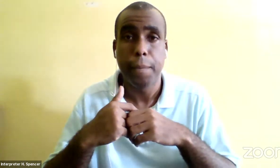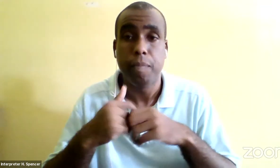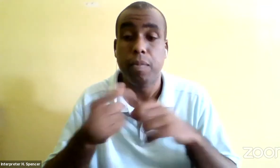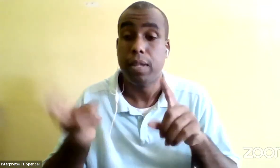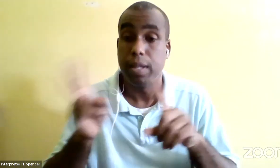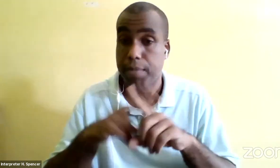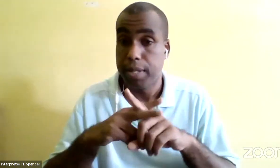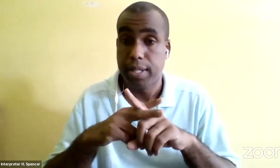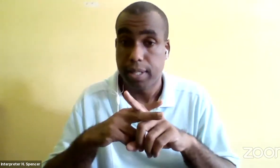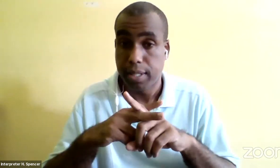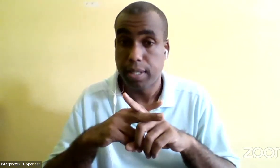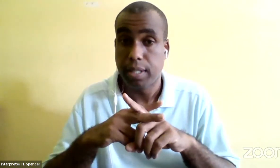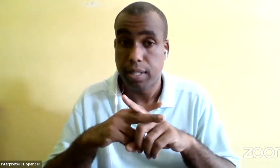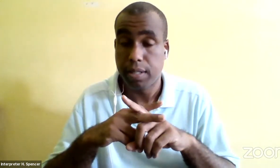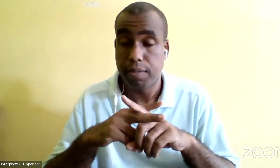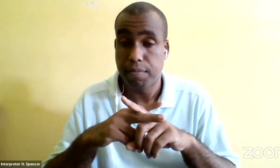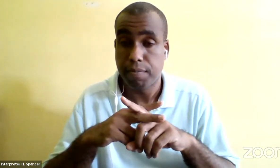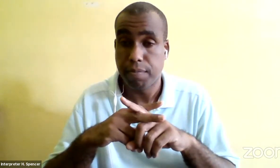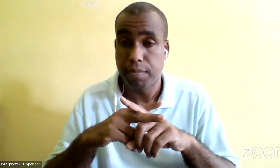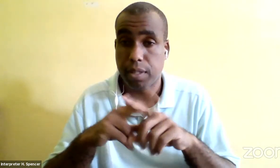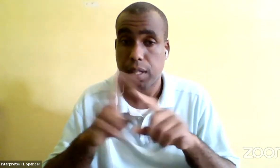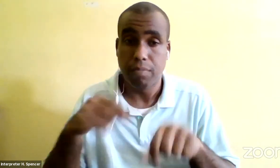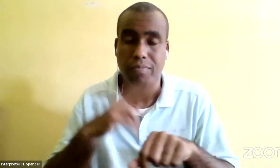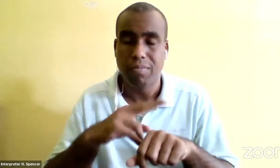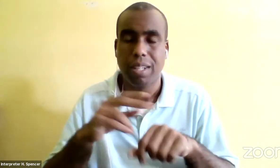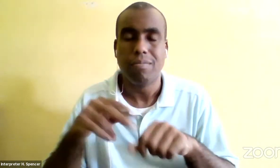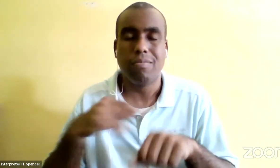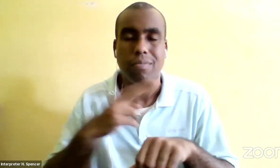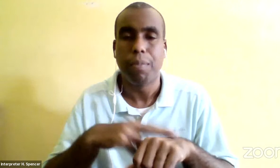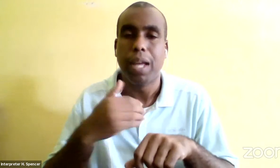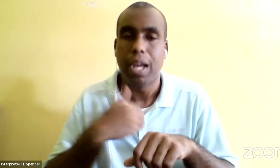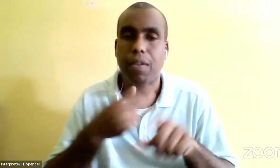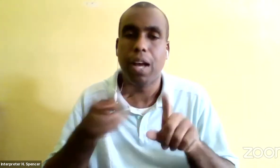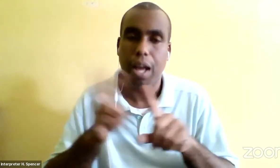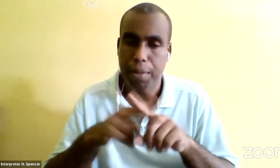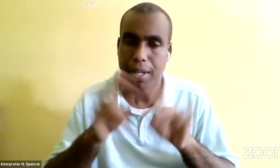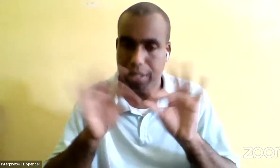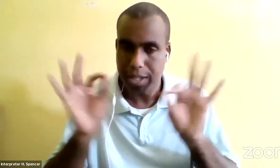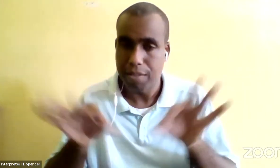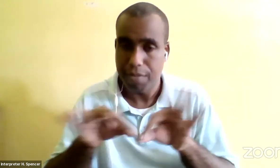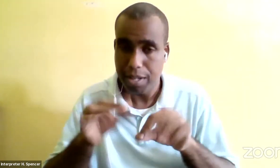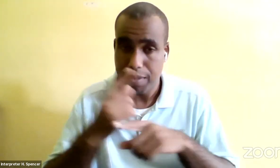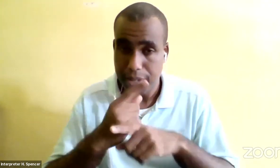application. So usually there's always an application form, but the application form did not go to a